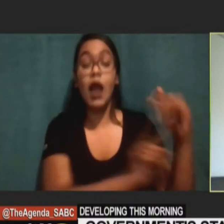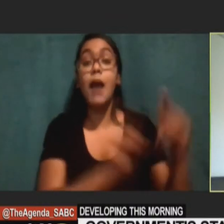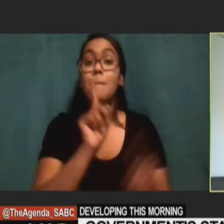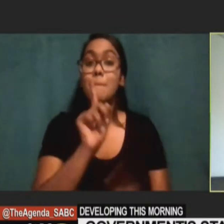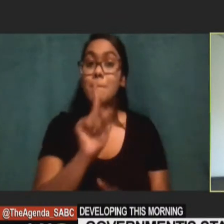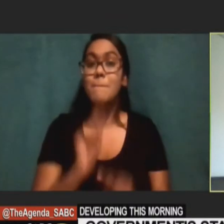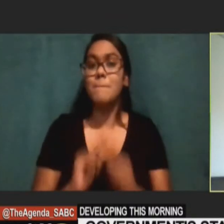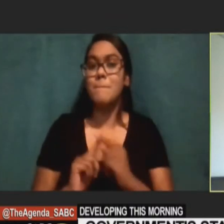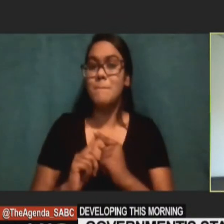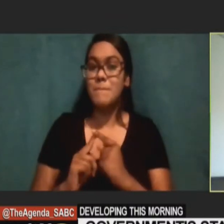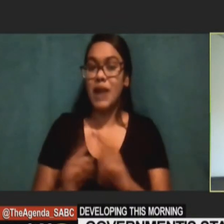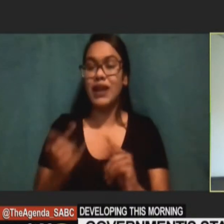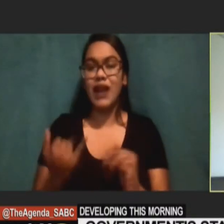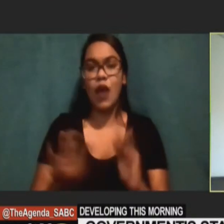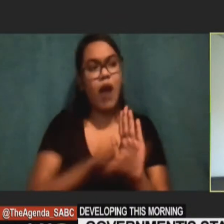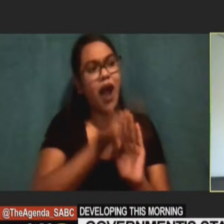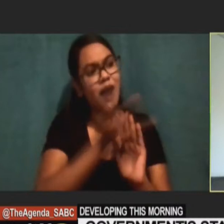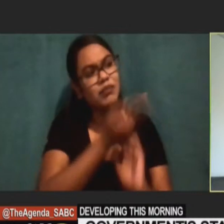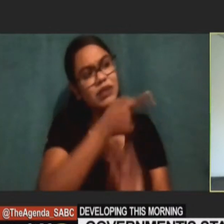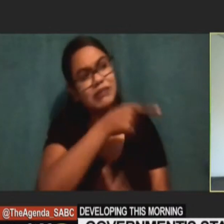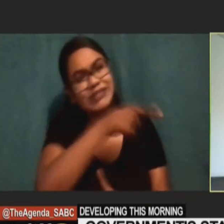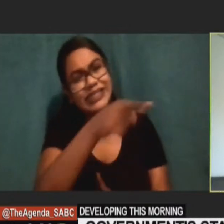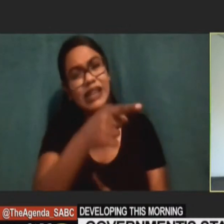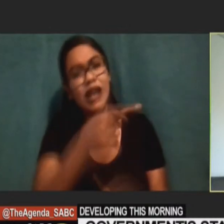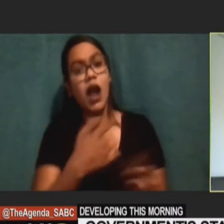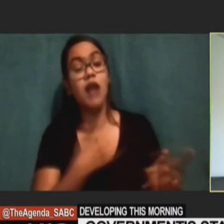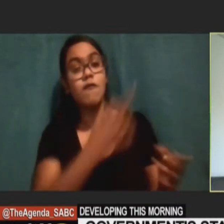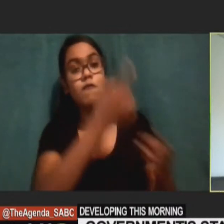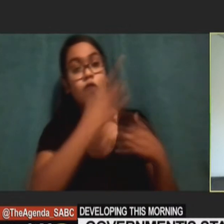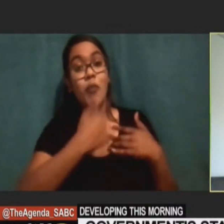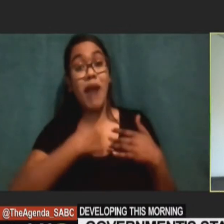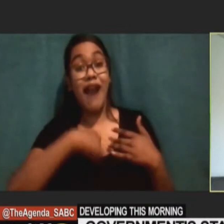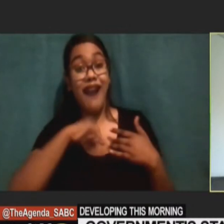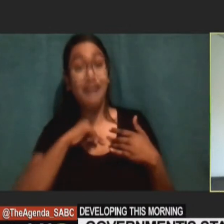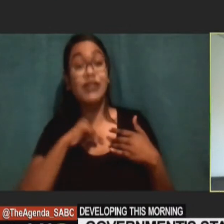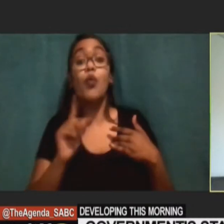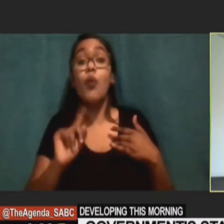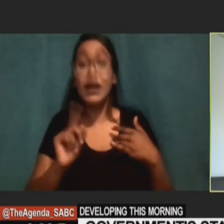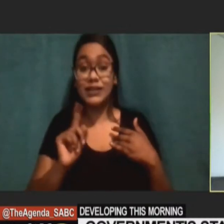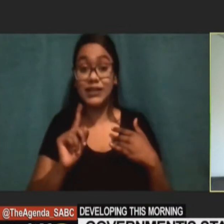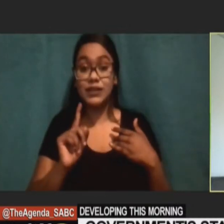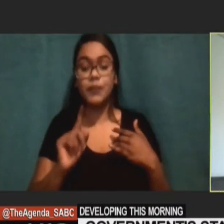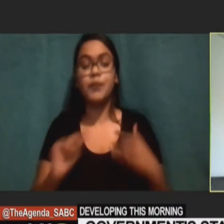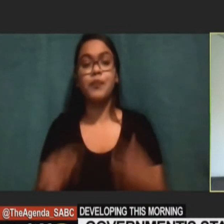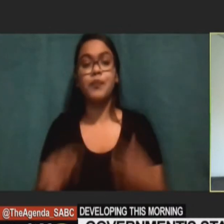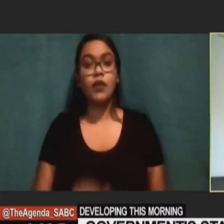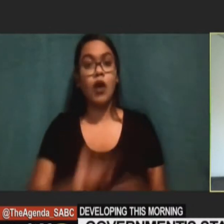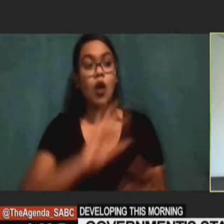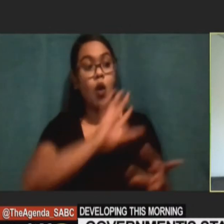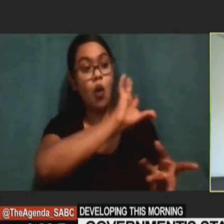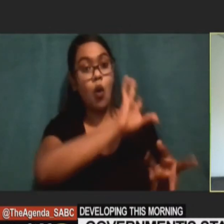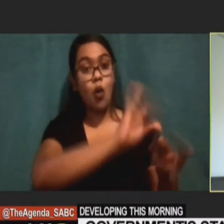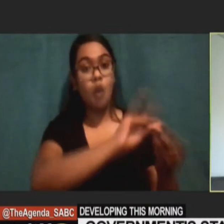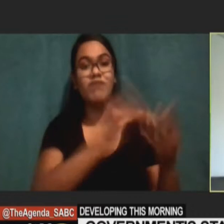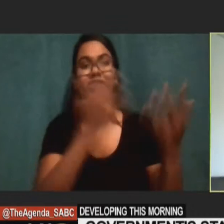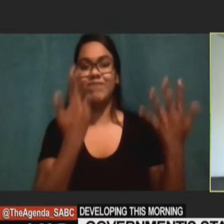the plight of South Africans in Mauritius is that all of them have been processed.